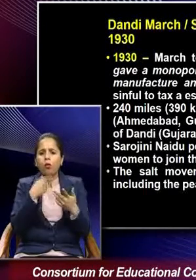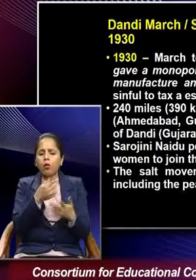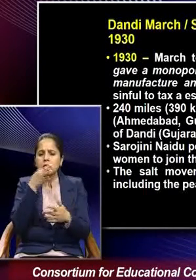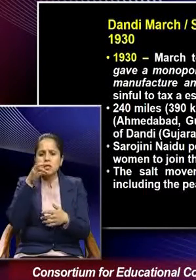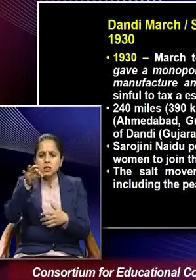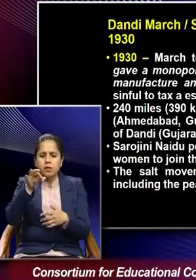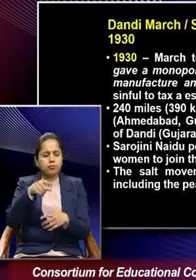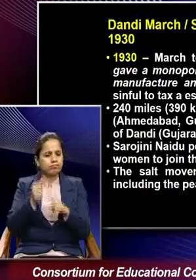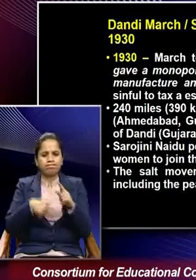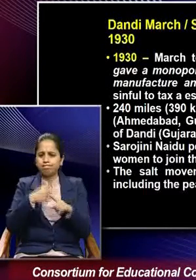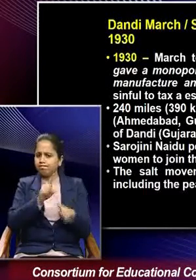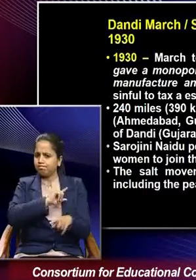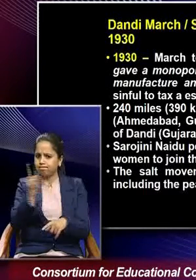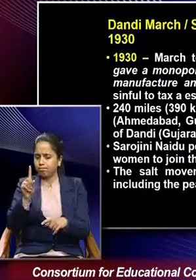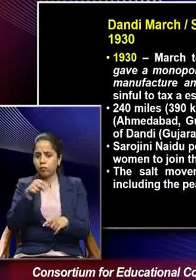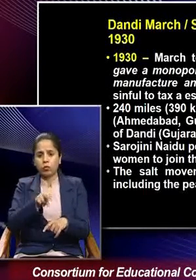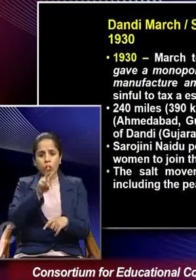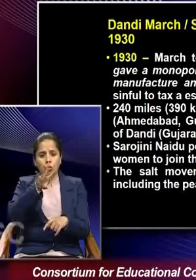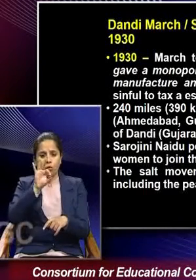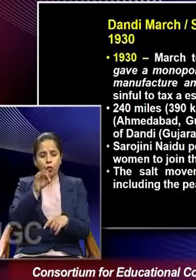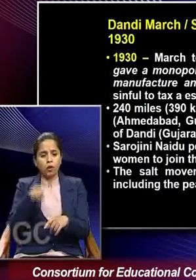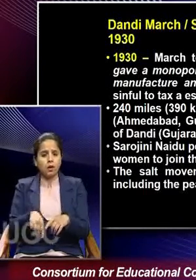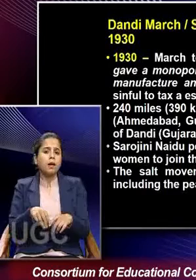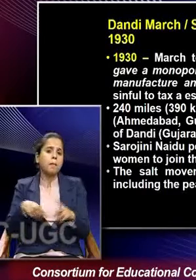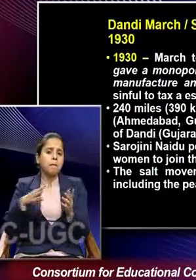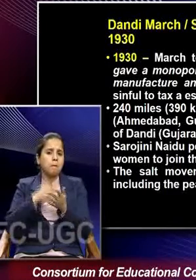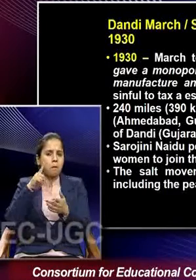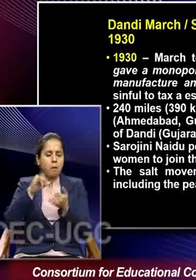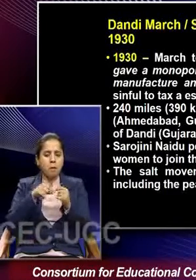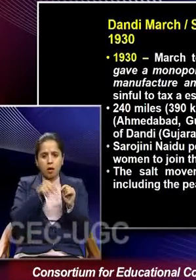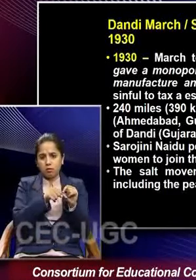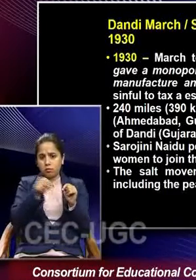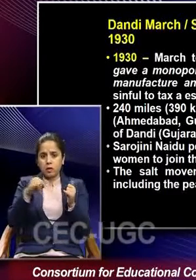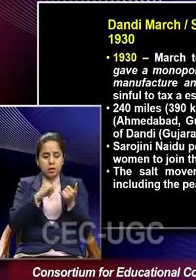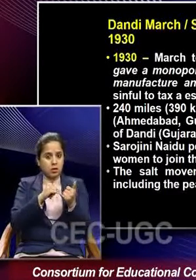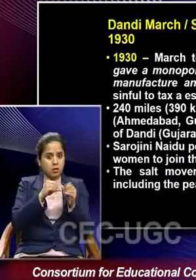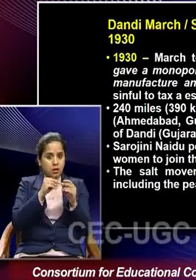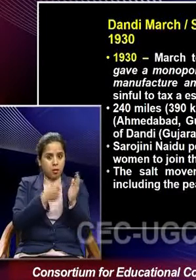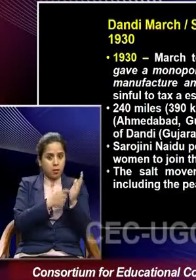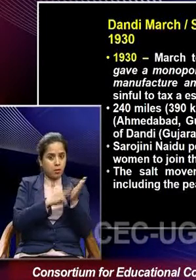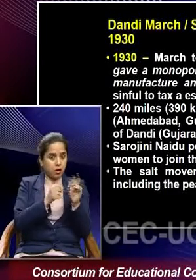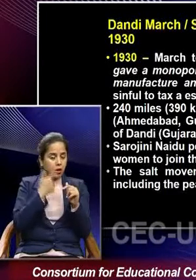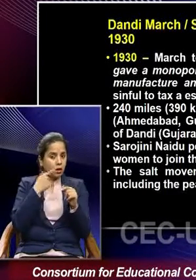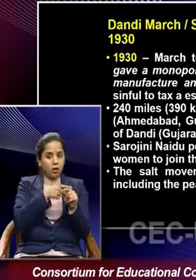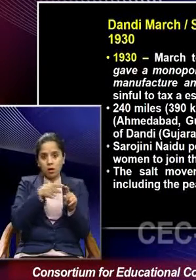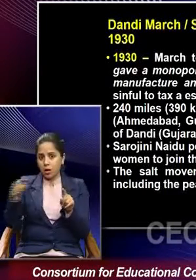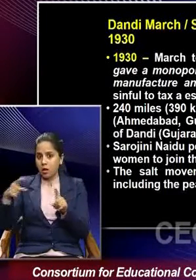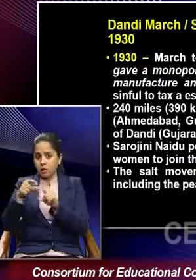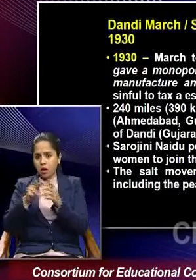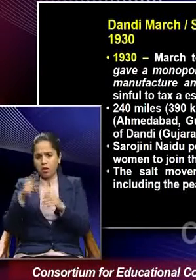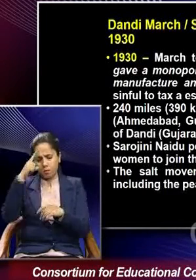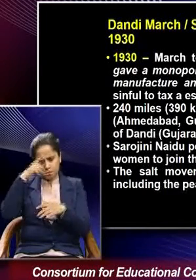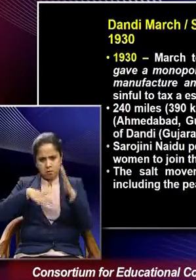for 240 miles from Sabarmati Ashram to the coastal town of Dandi, this march was